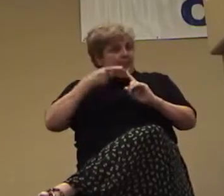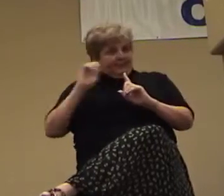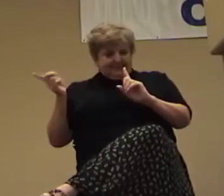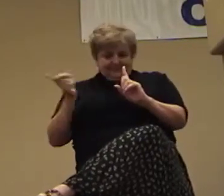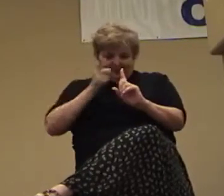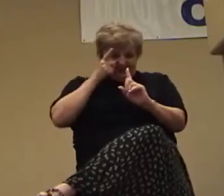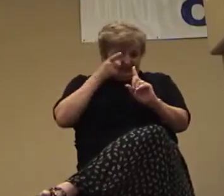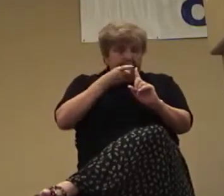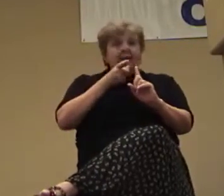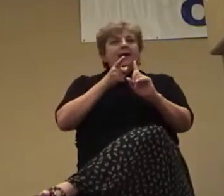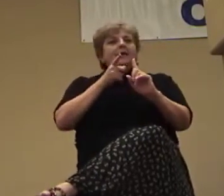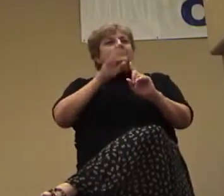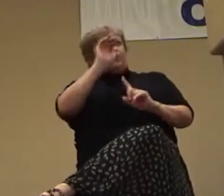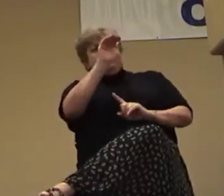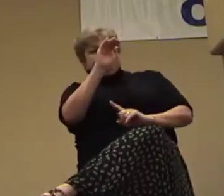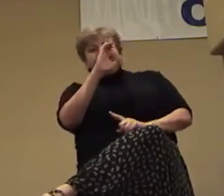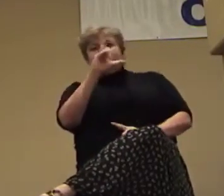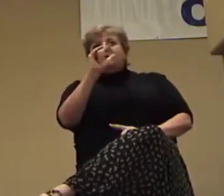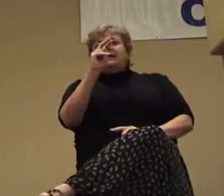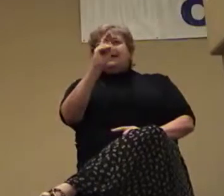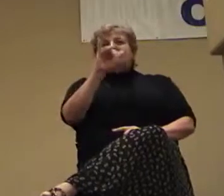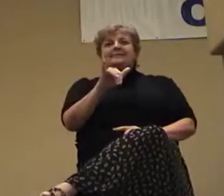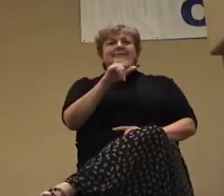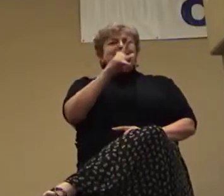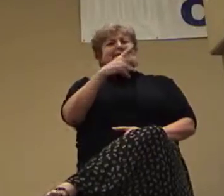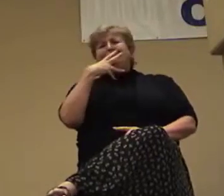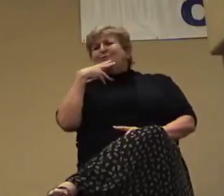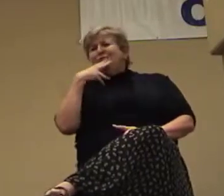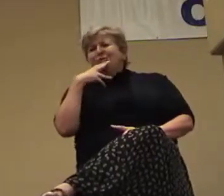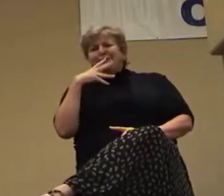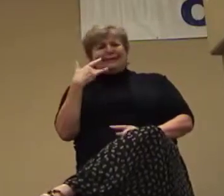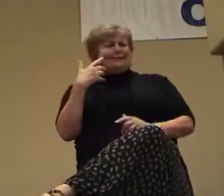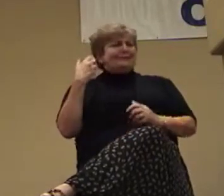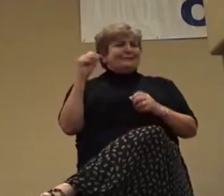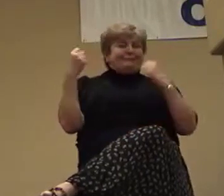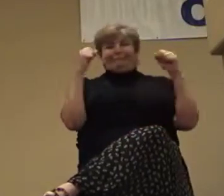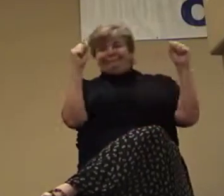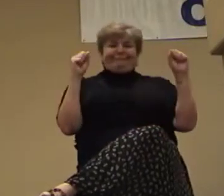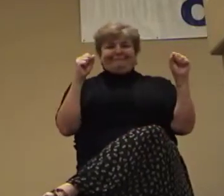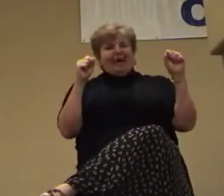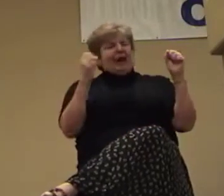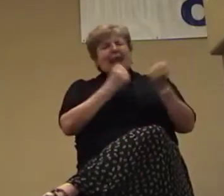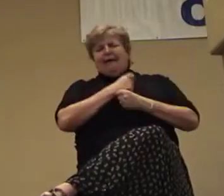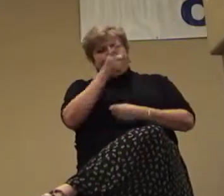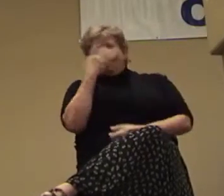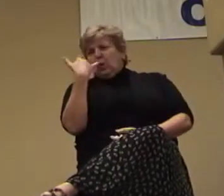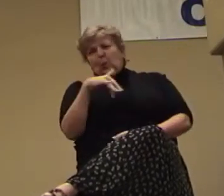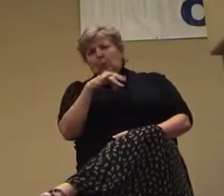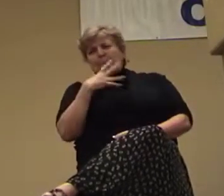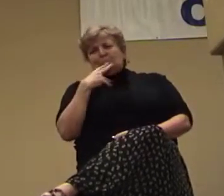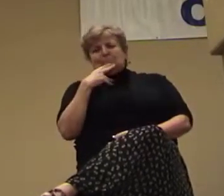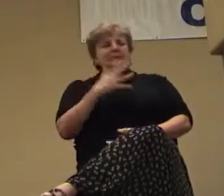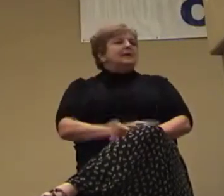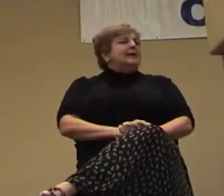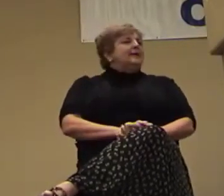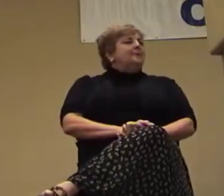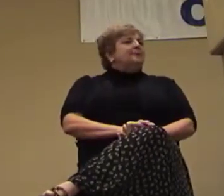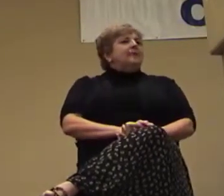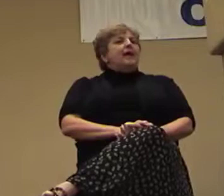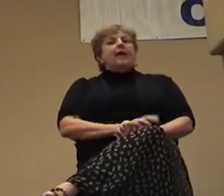you know, I love my sponsor. He's just cute. He's spicy, and I love him. And I was so out of control when I came to